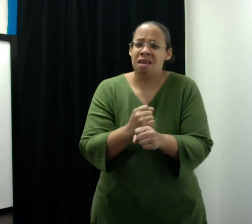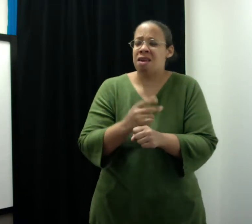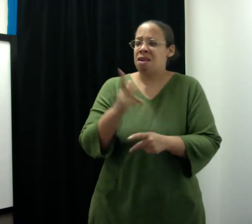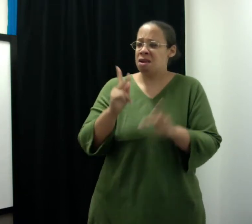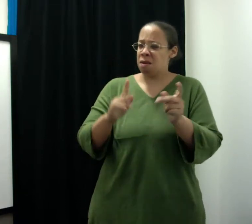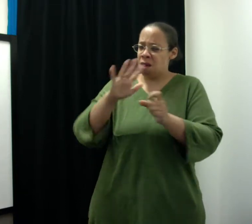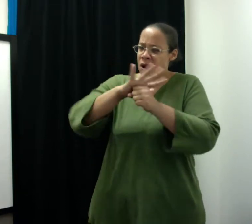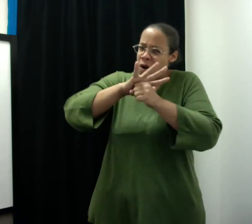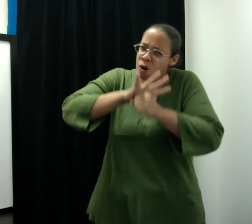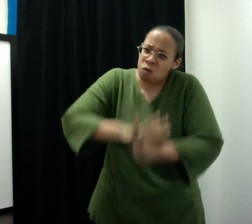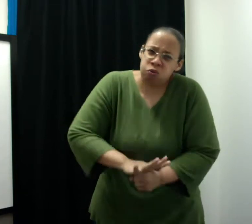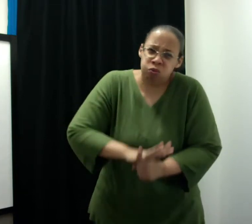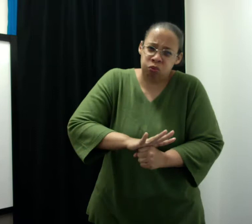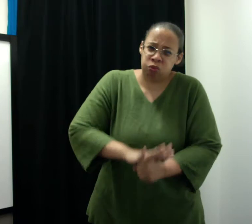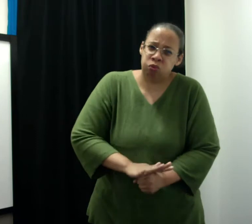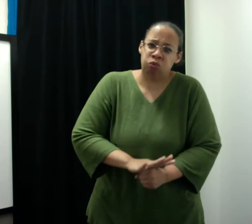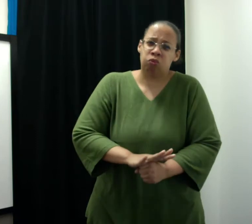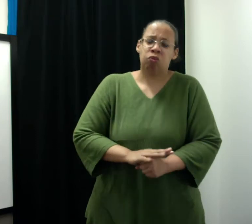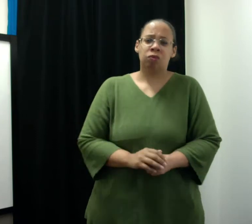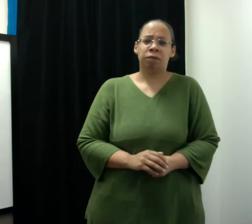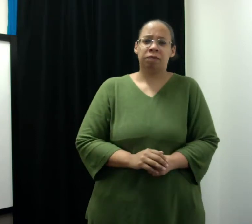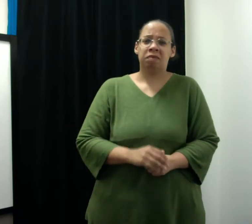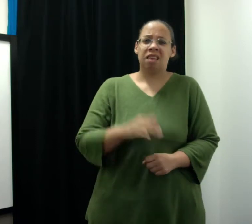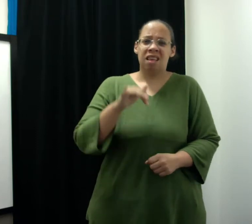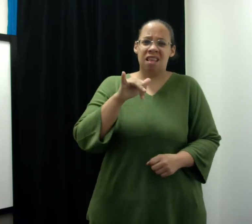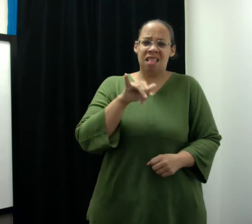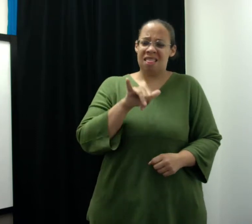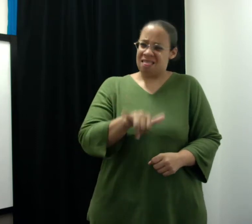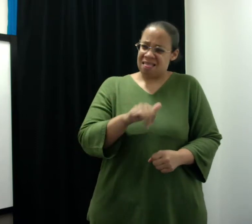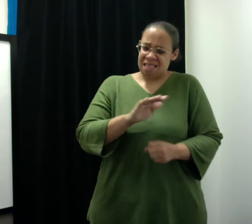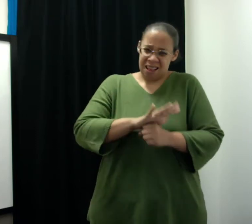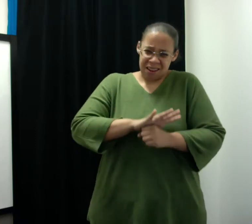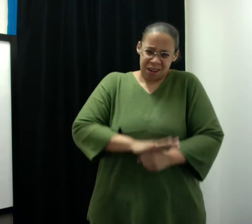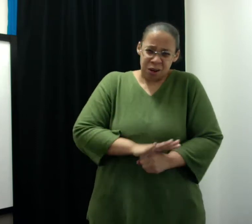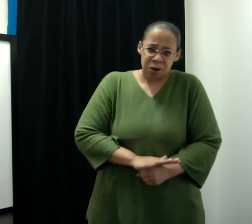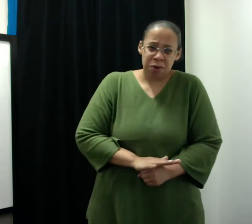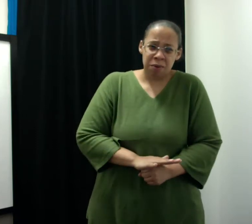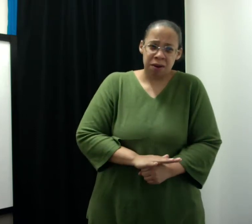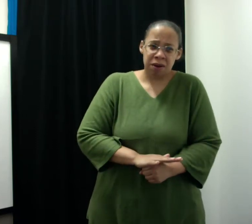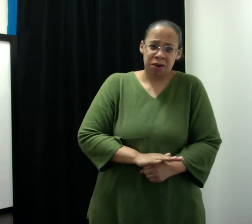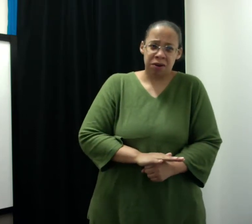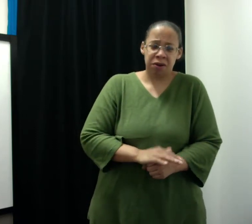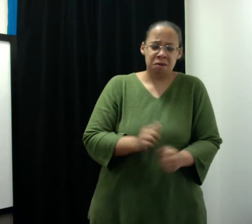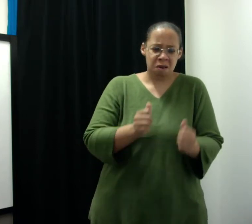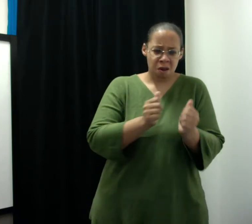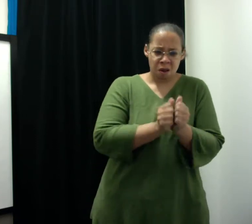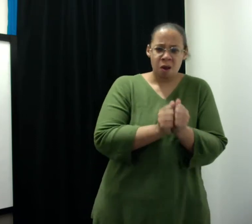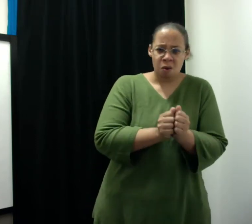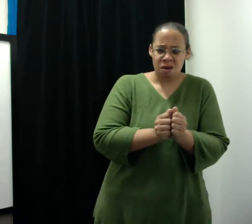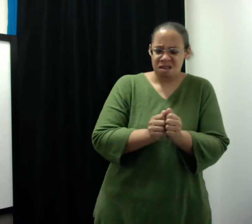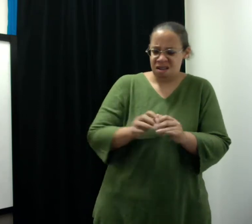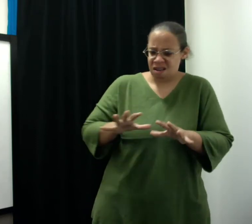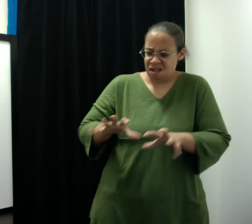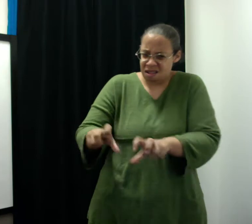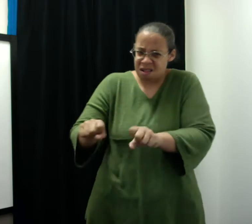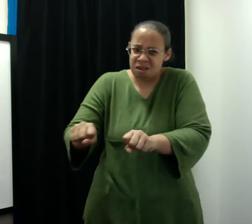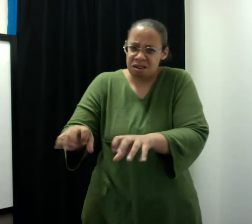It was precisely this political and social suppression, coupled with decades of colonialism and